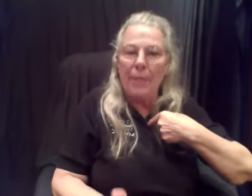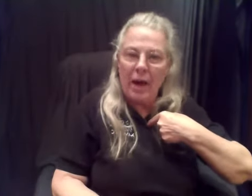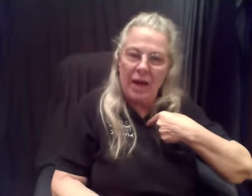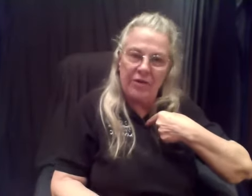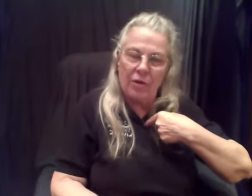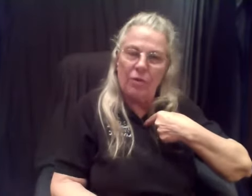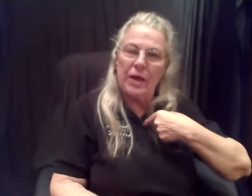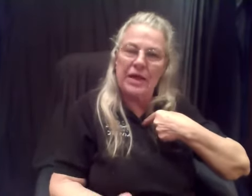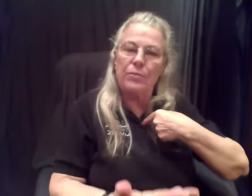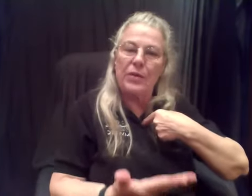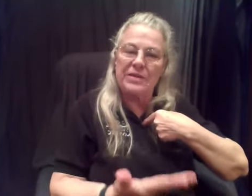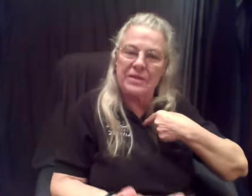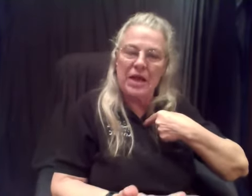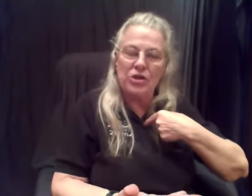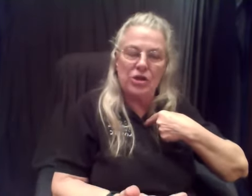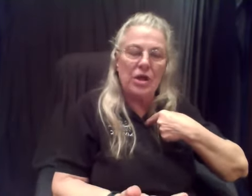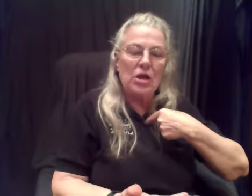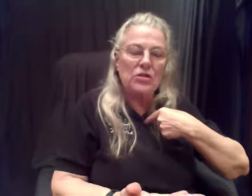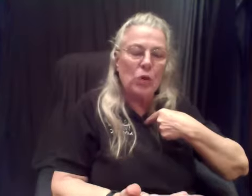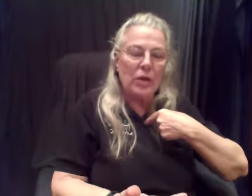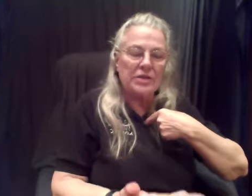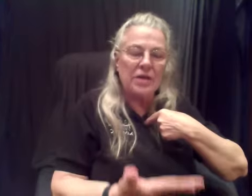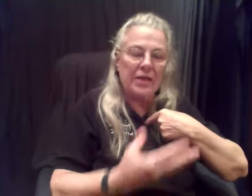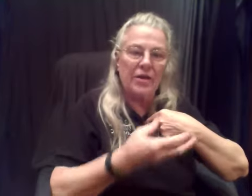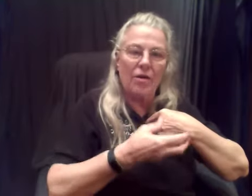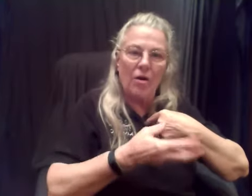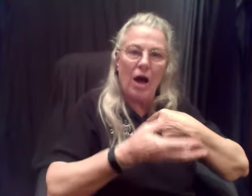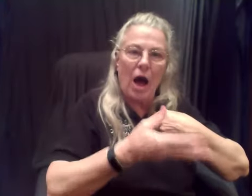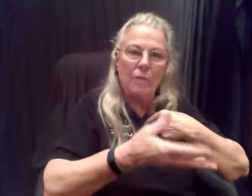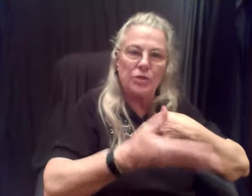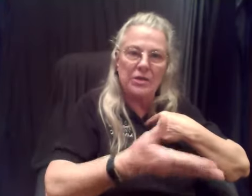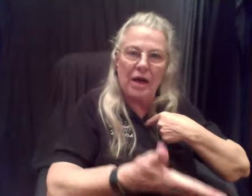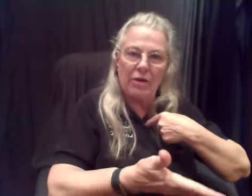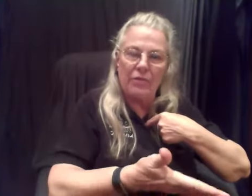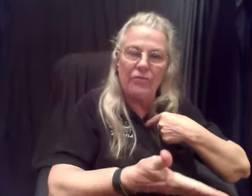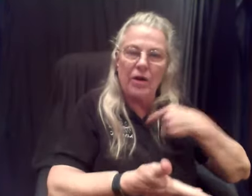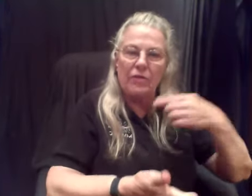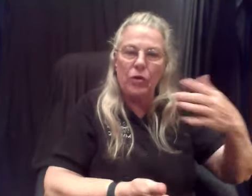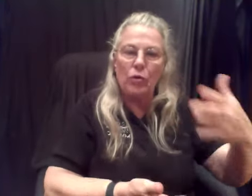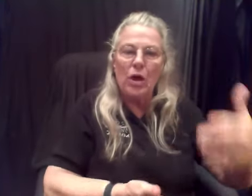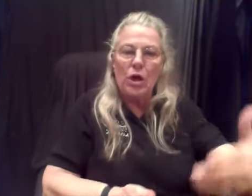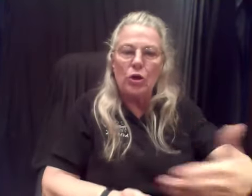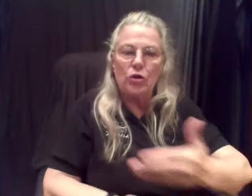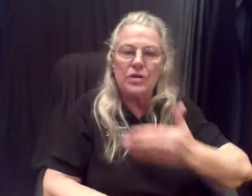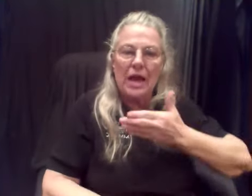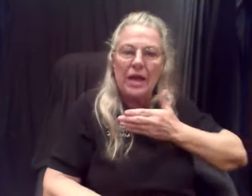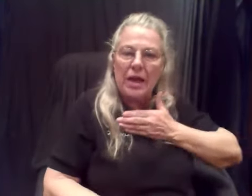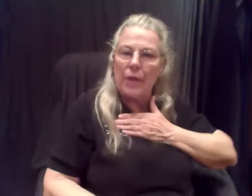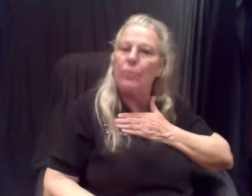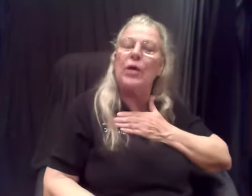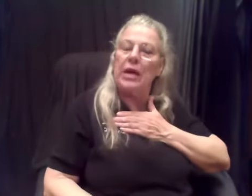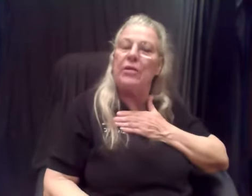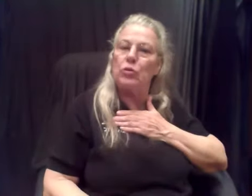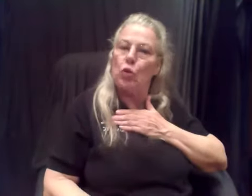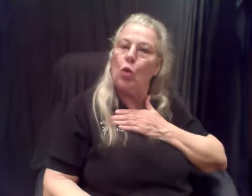My, though, is possession, so it's like there are objects out in front of you. You're taking and bringing them toward